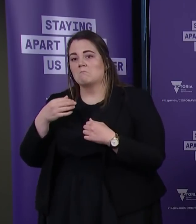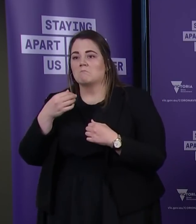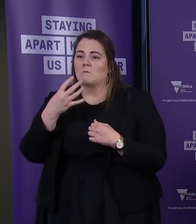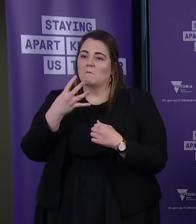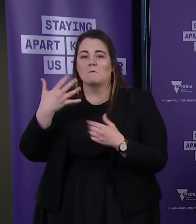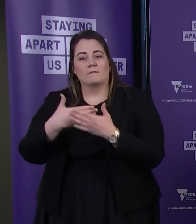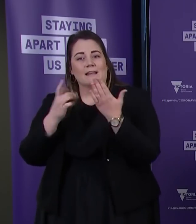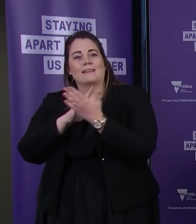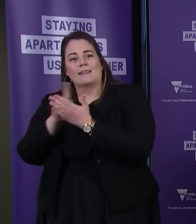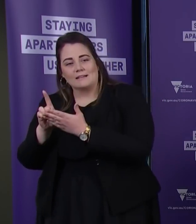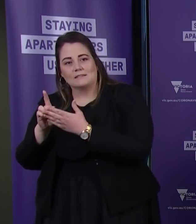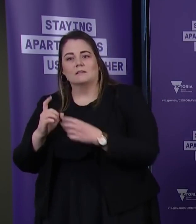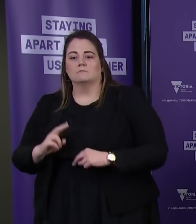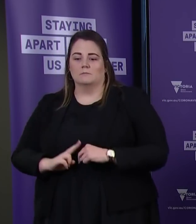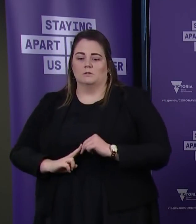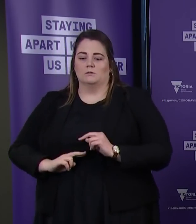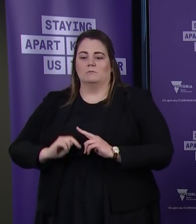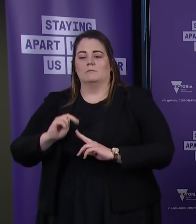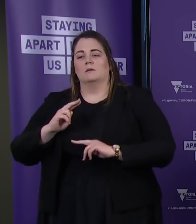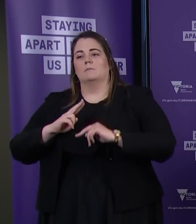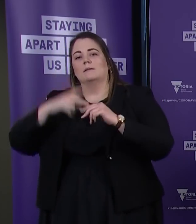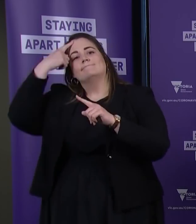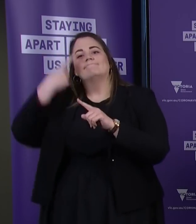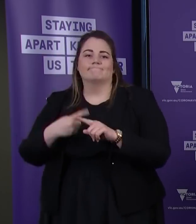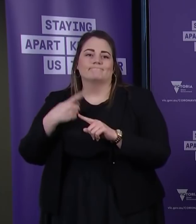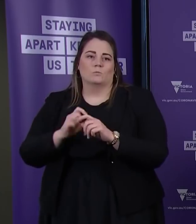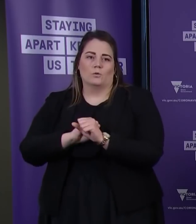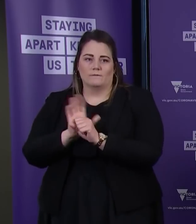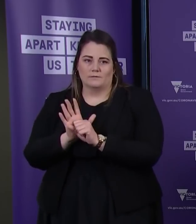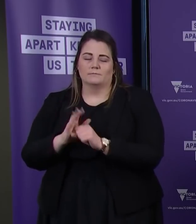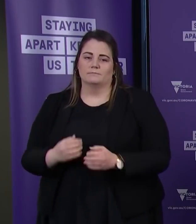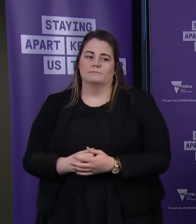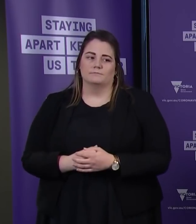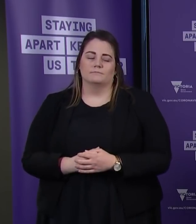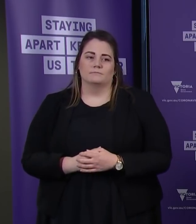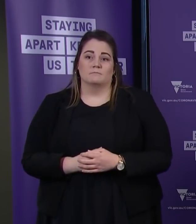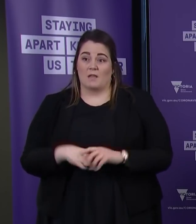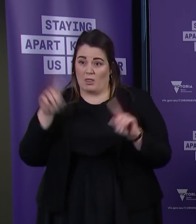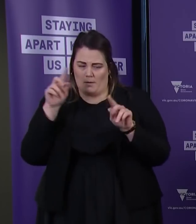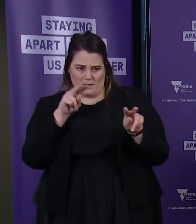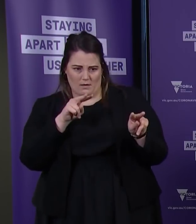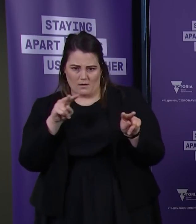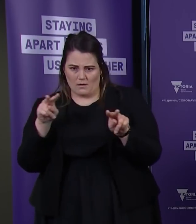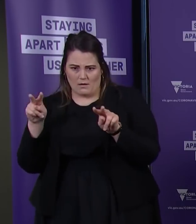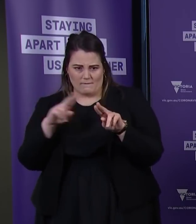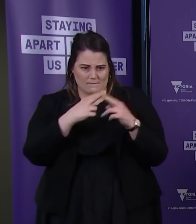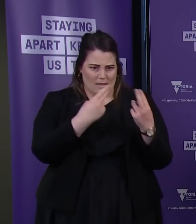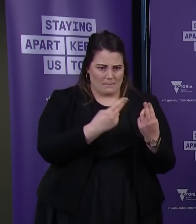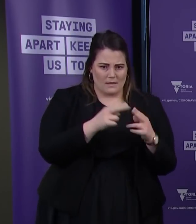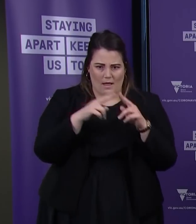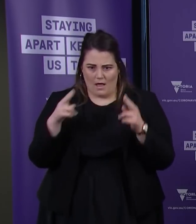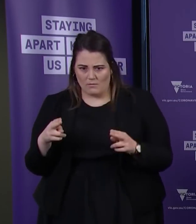with new cases within households or within these clusters, it's absolutely reassuring. And I think that's because people